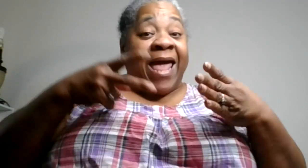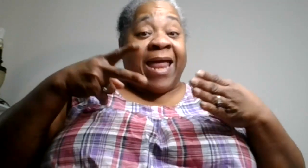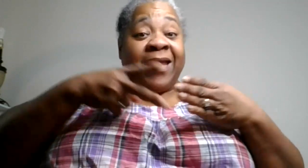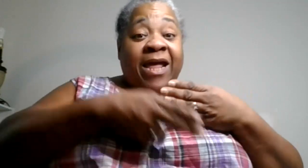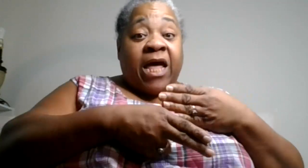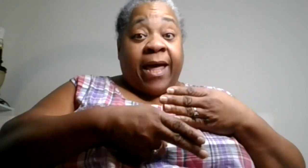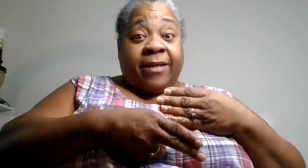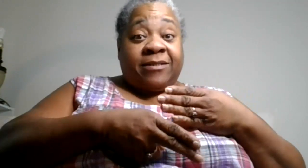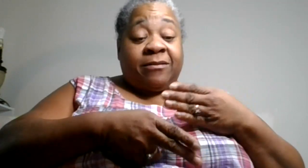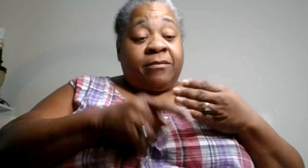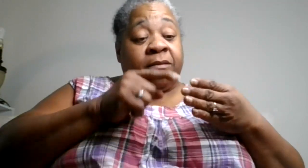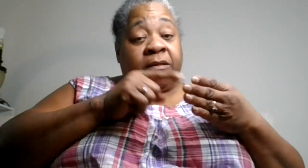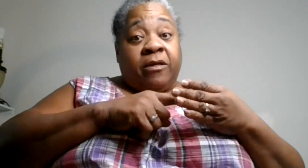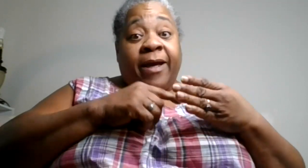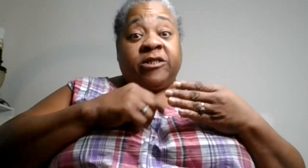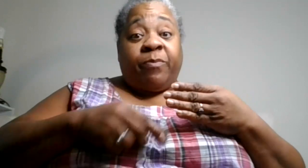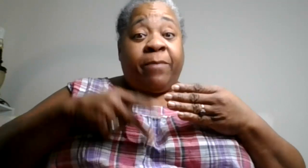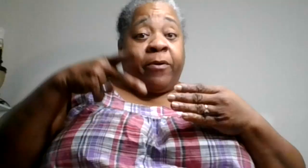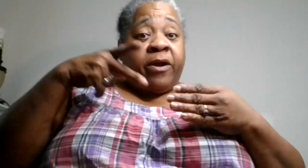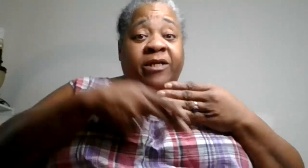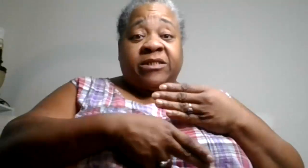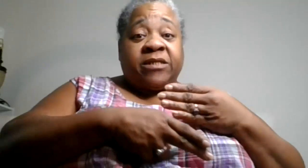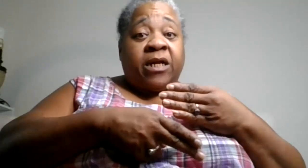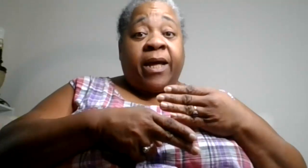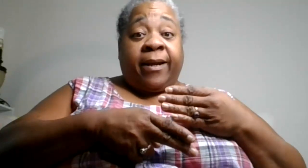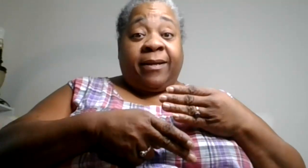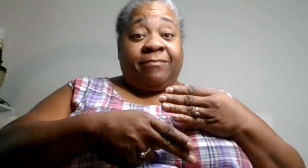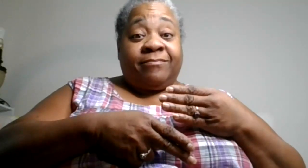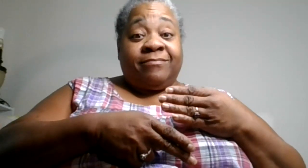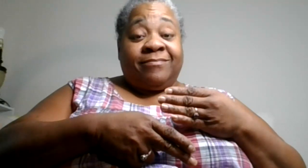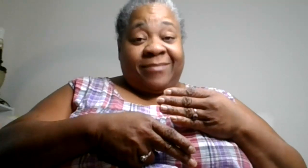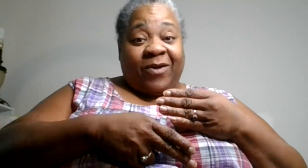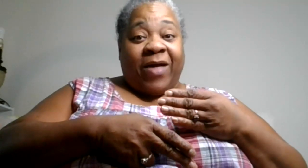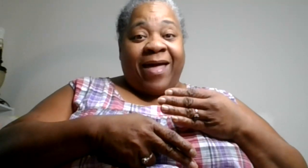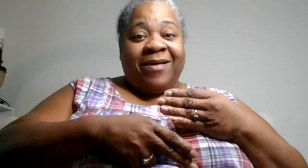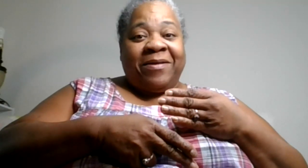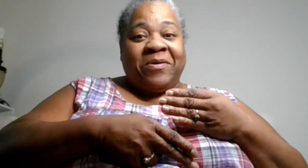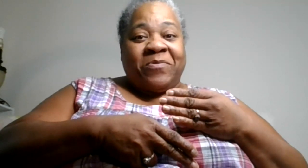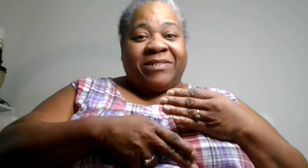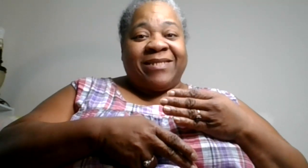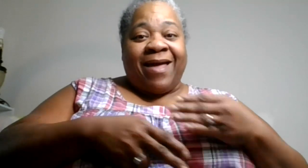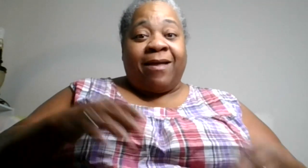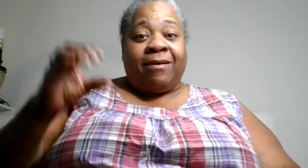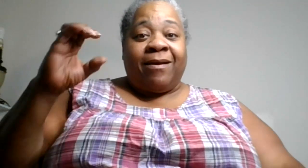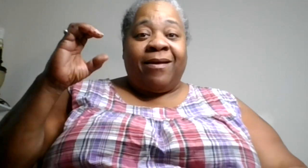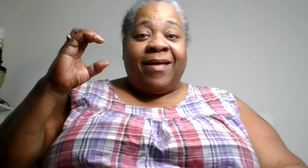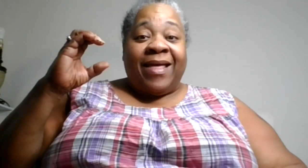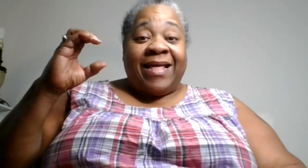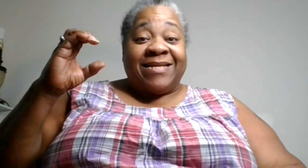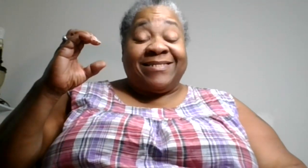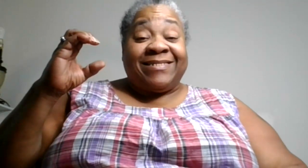And cut. You got your paper and you're just going to cut it. Okay? Once again.